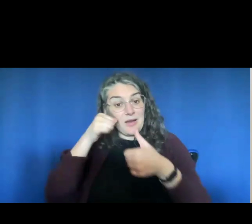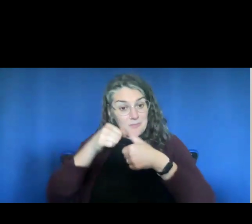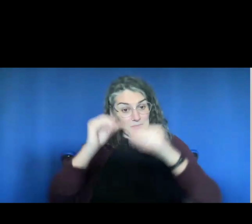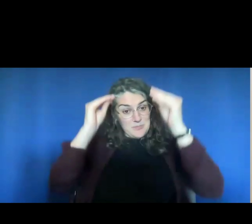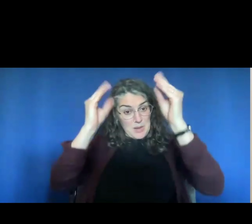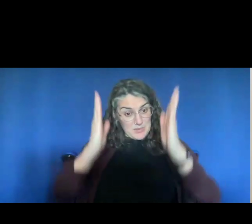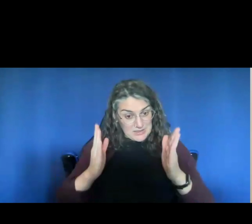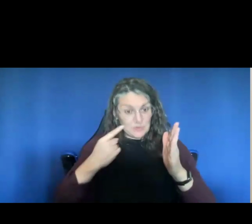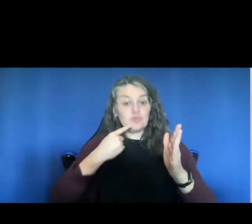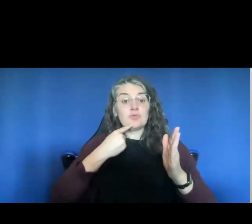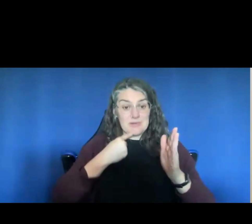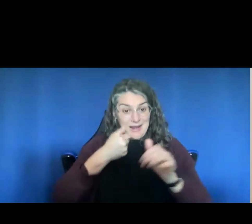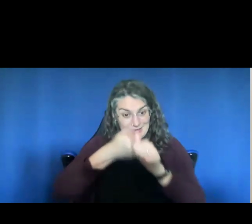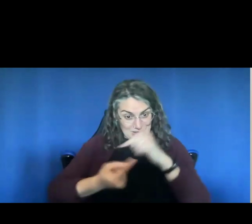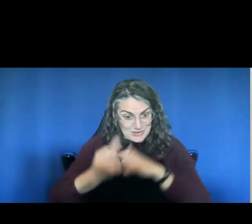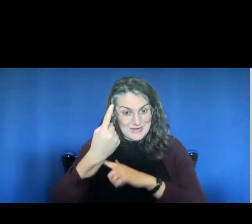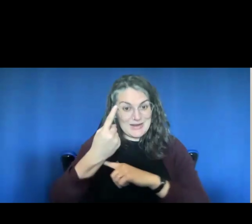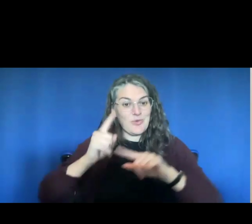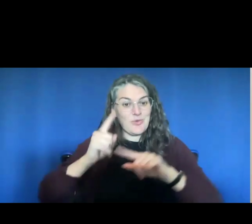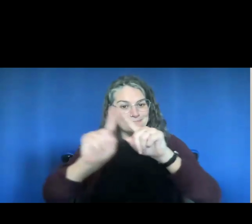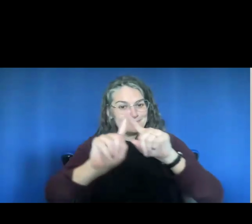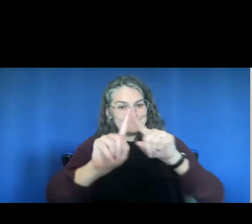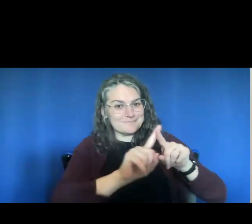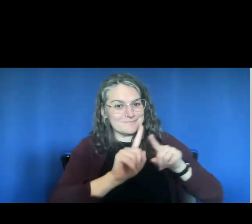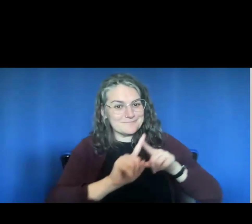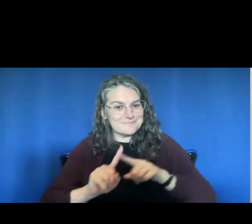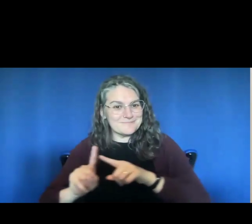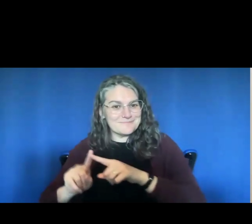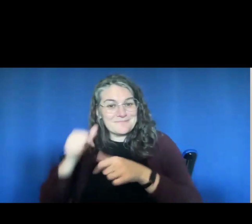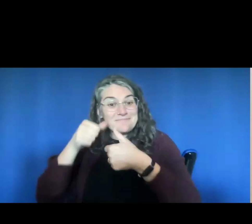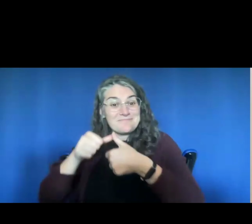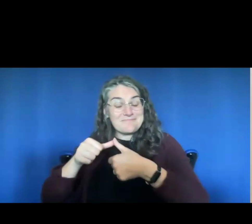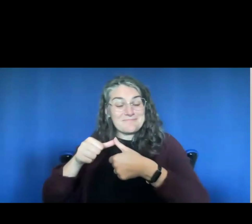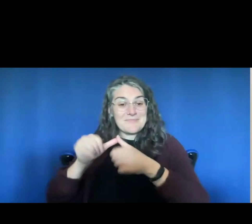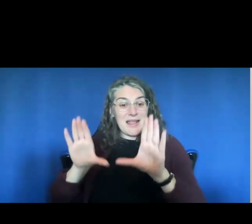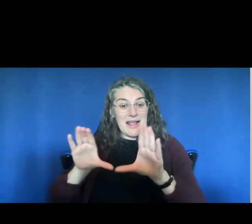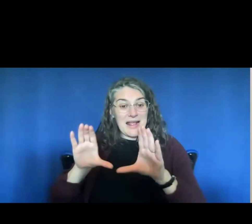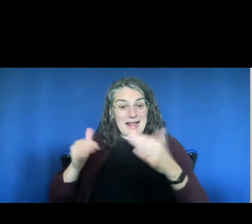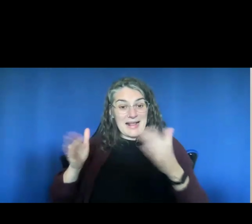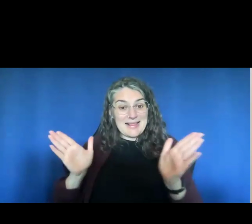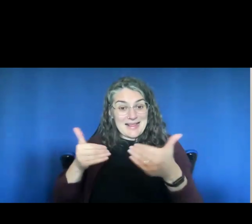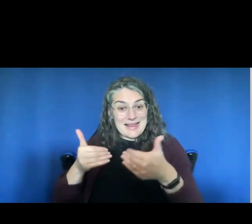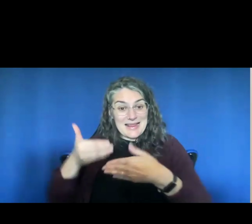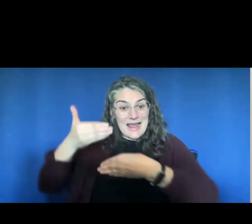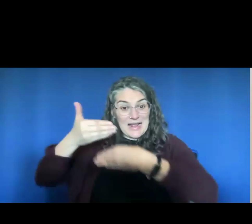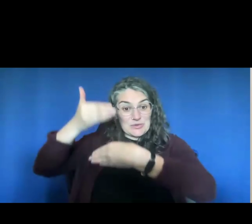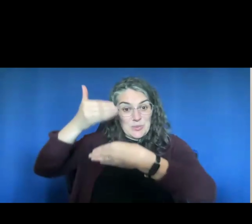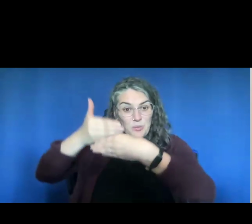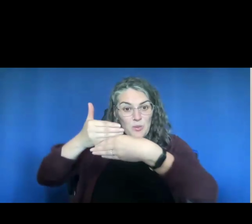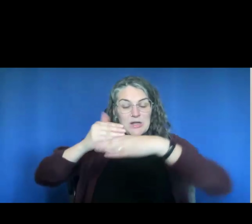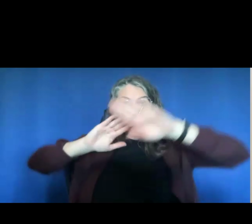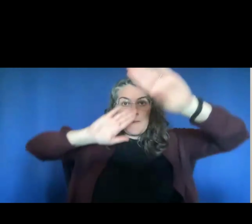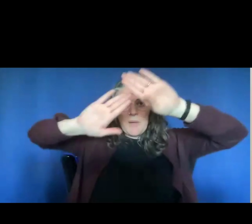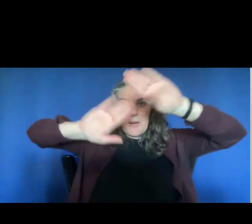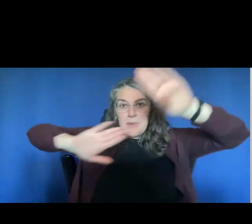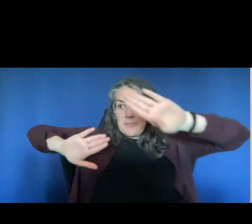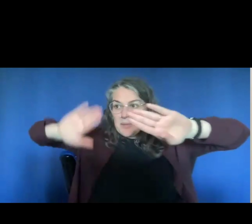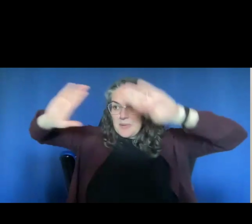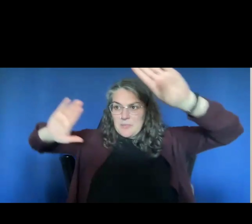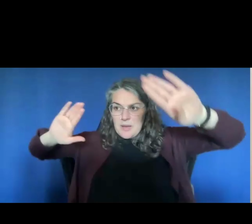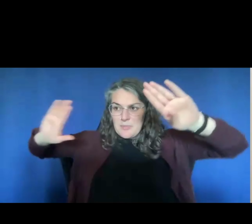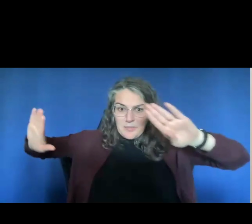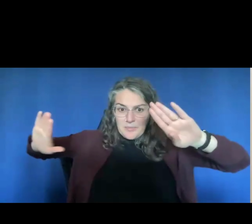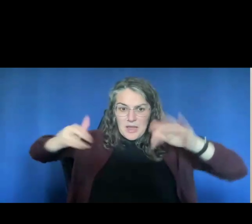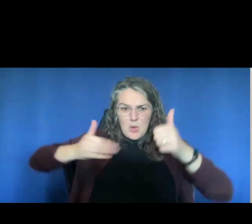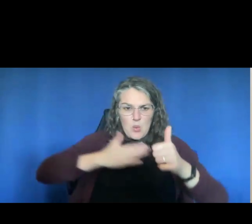explaining. When she taped all of them to the windows, I couldn't identify mine in this paper snowfall, but